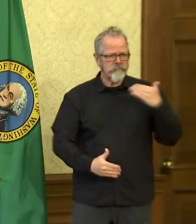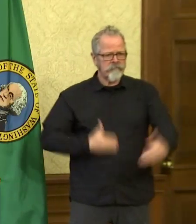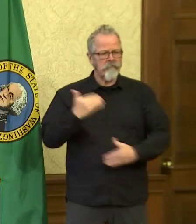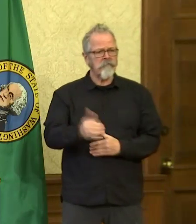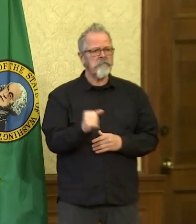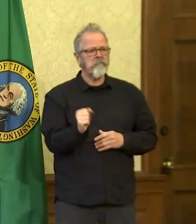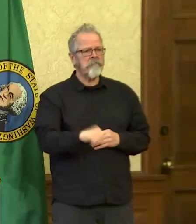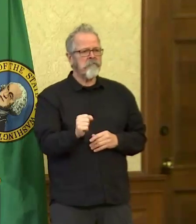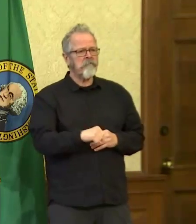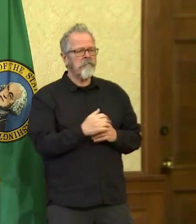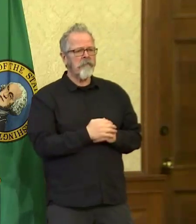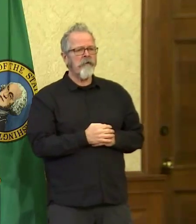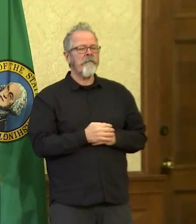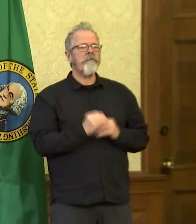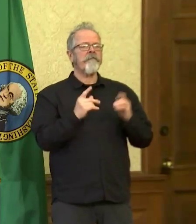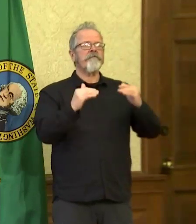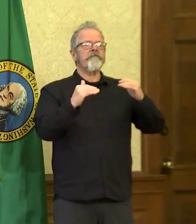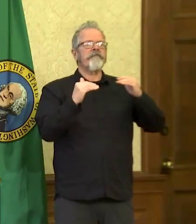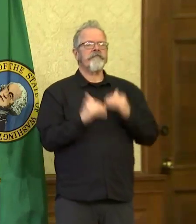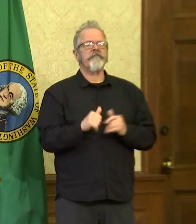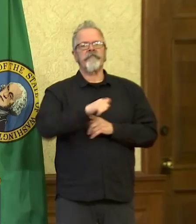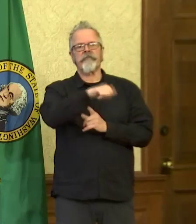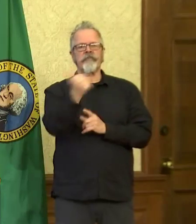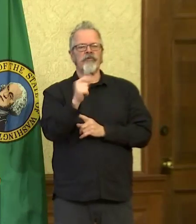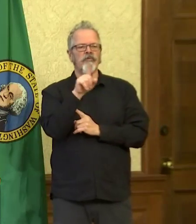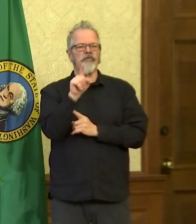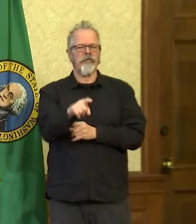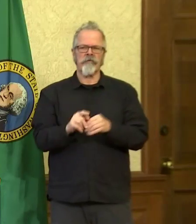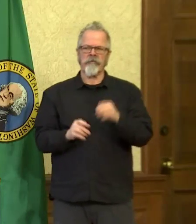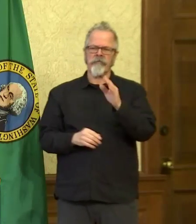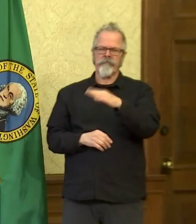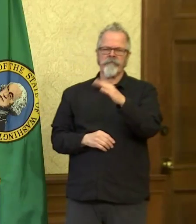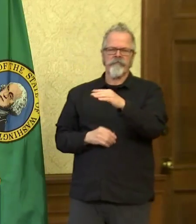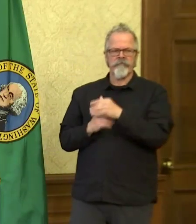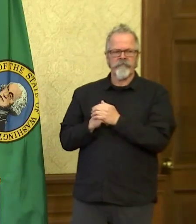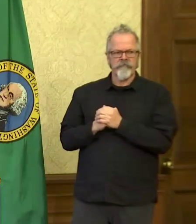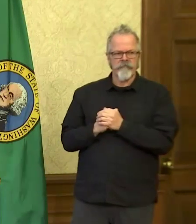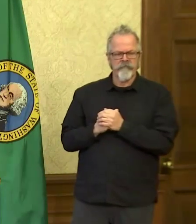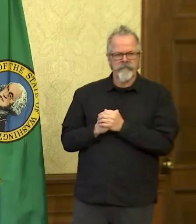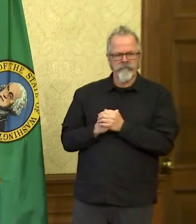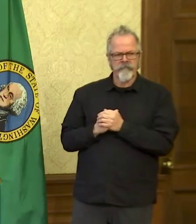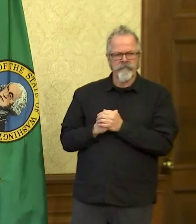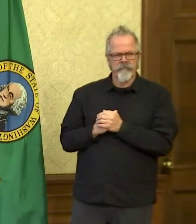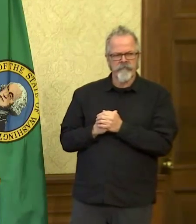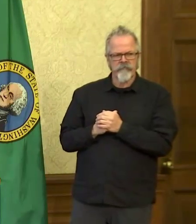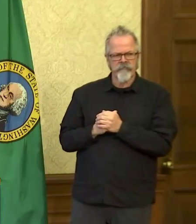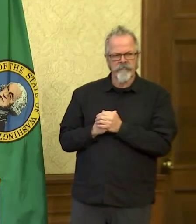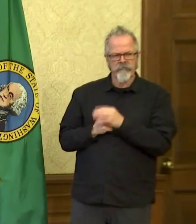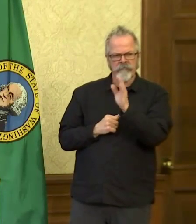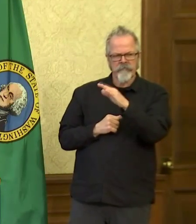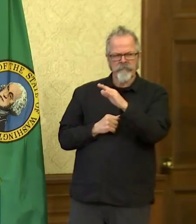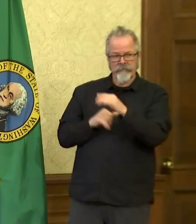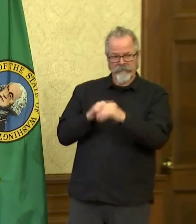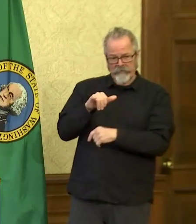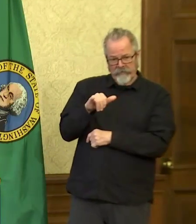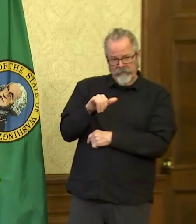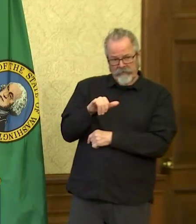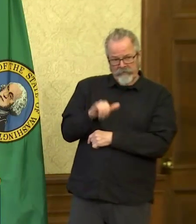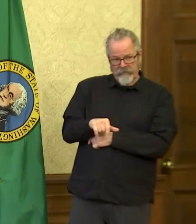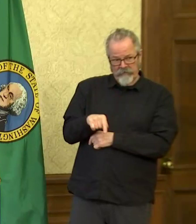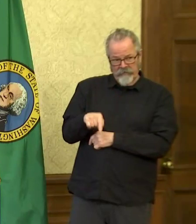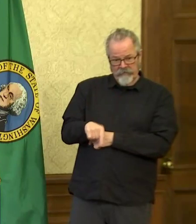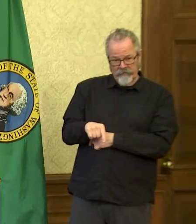Hey, Governor, I was wondering if you could explain kind of just the different phases that in